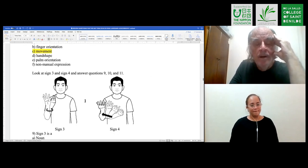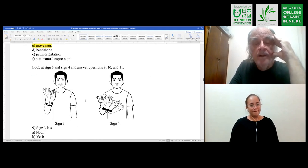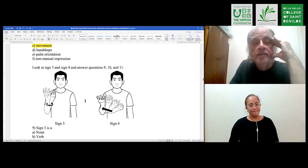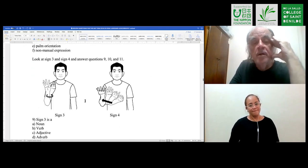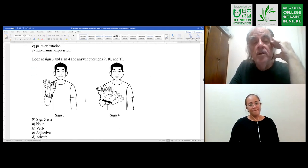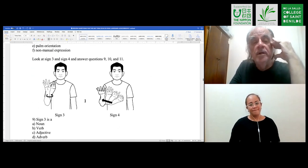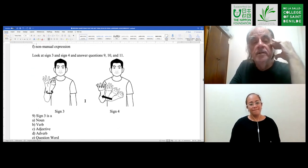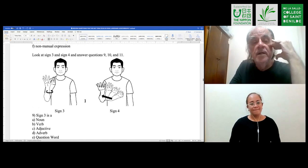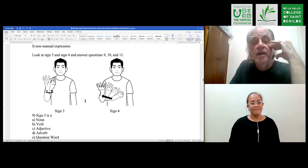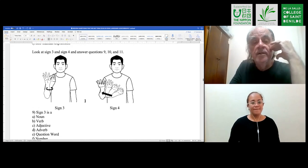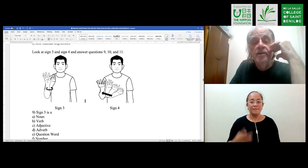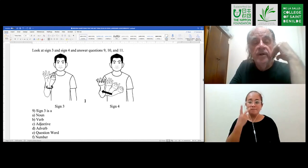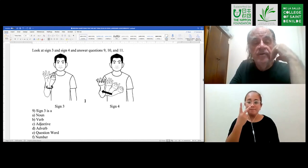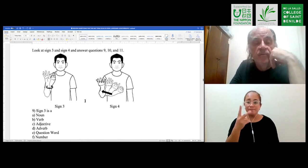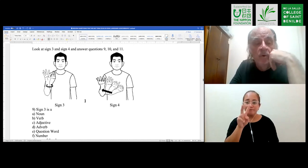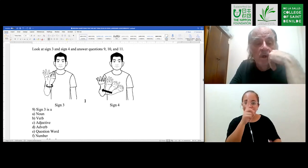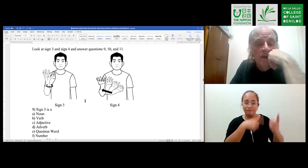Okay, so look at sign 3 and 4,